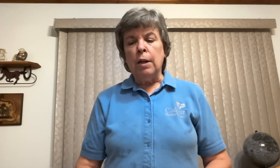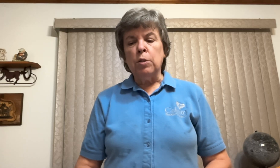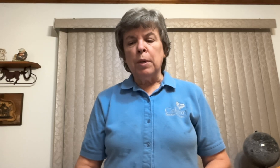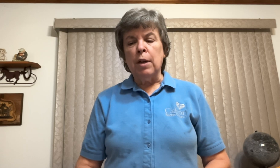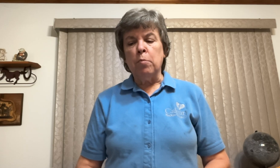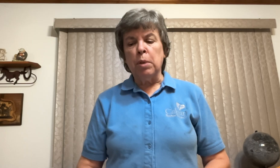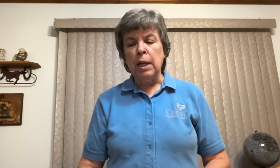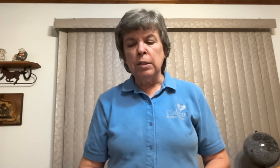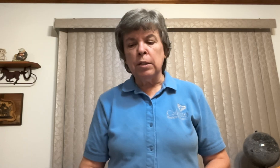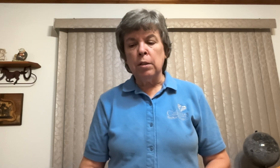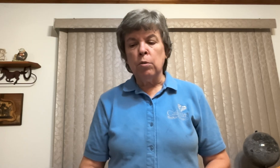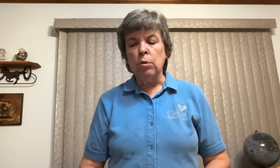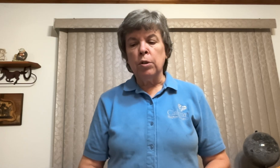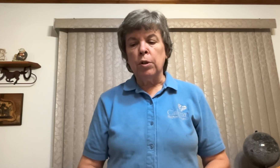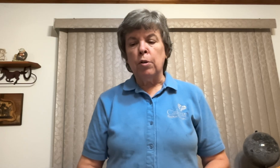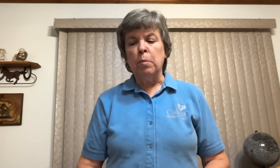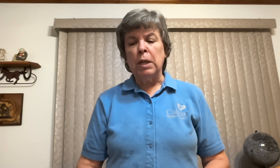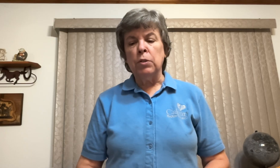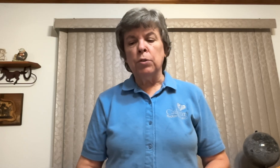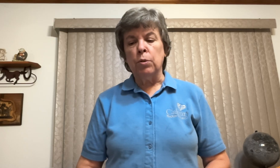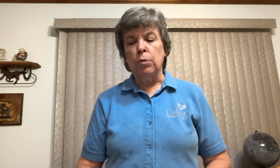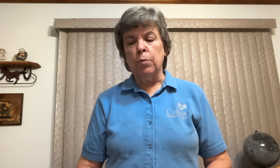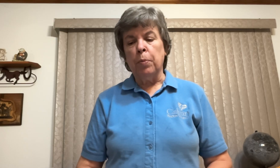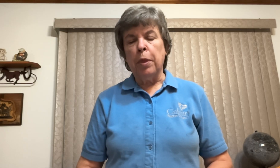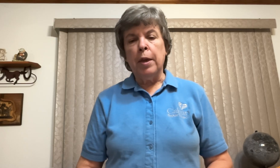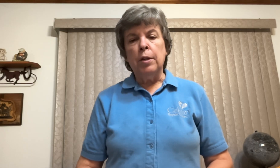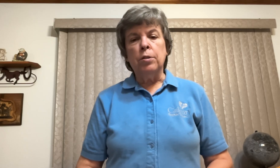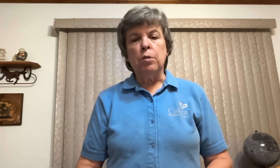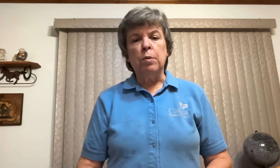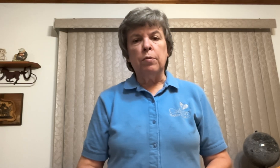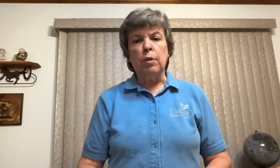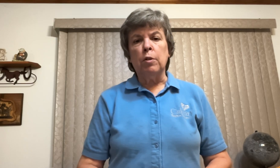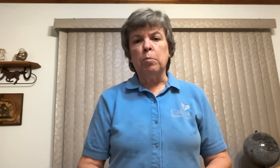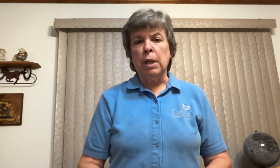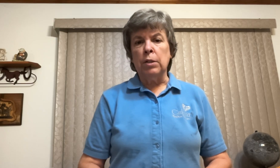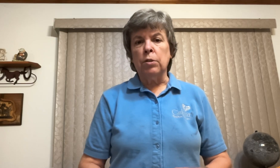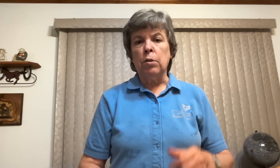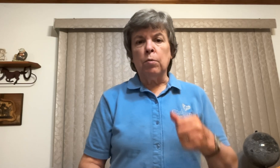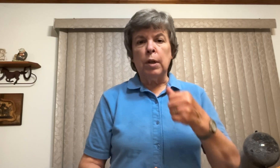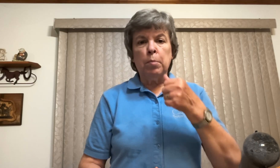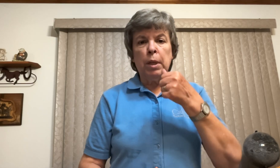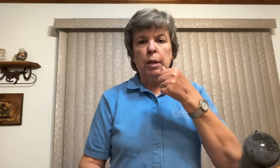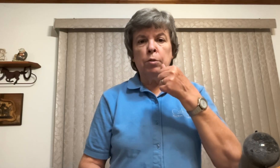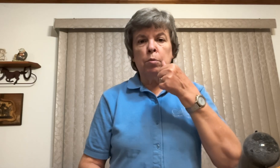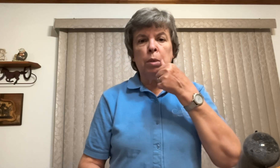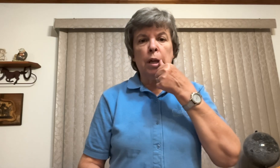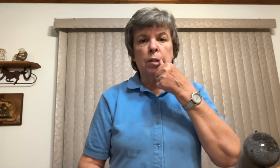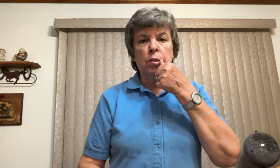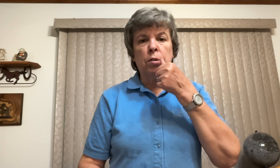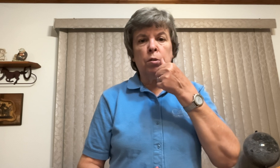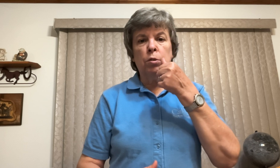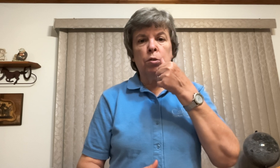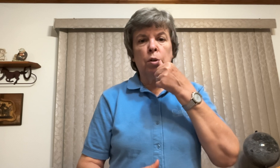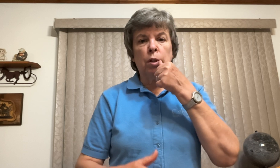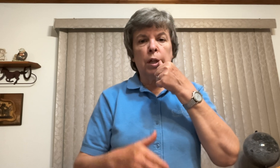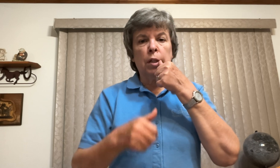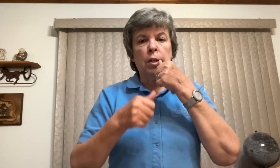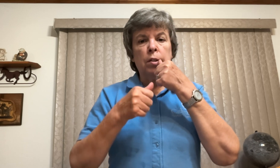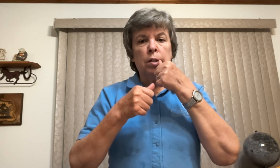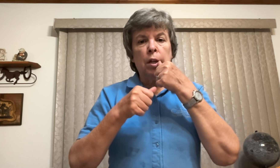so we have bless the Lord, O my soul. So we've learned blessed already, bless or blessed. So you start like this